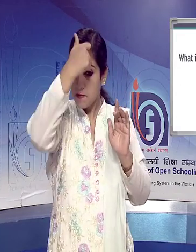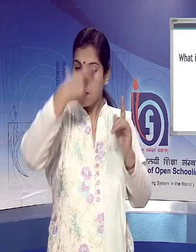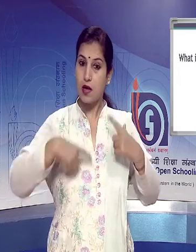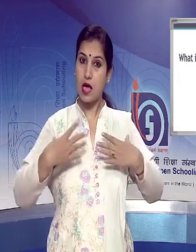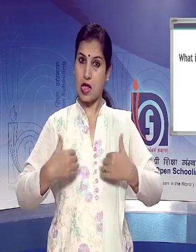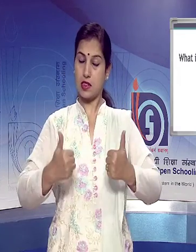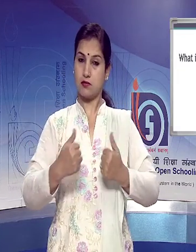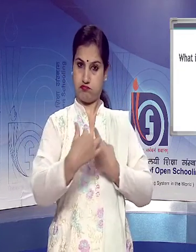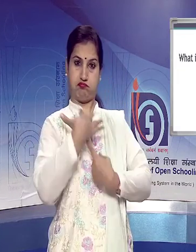personal health.